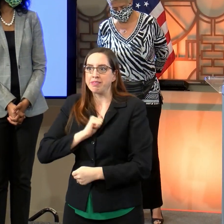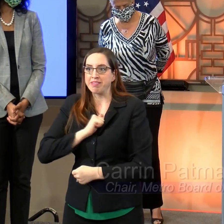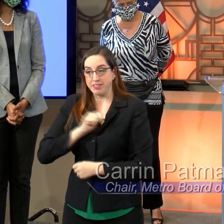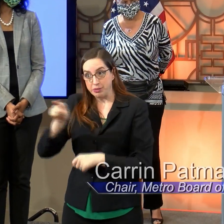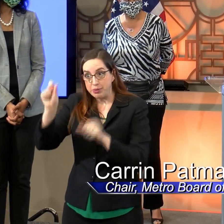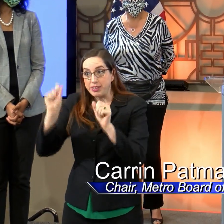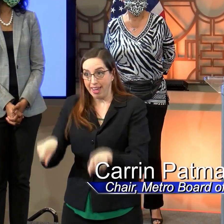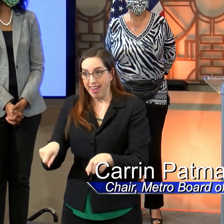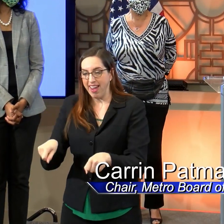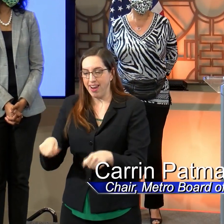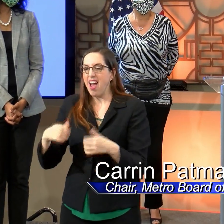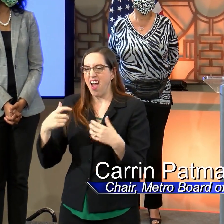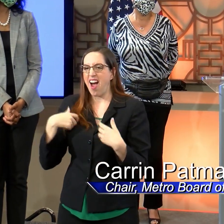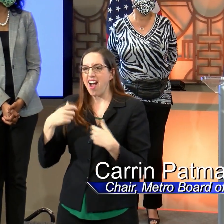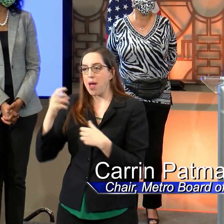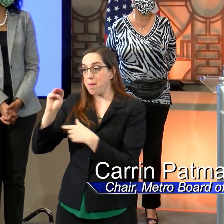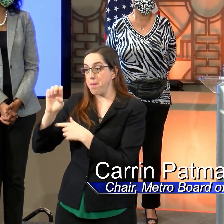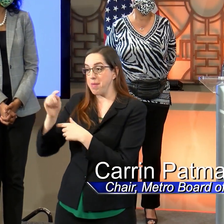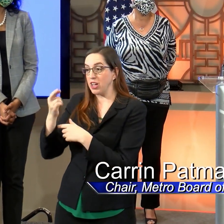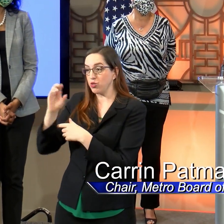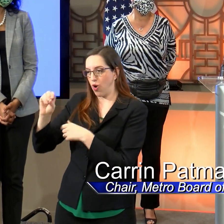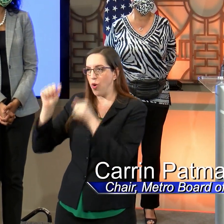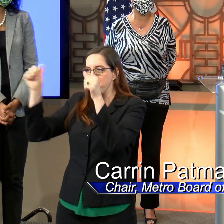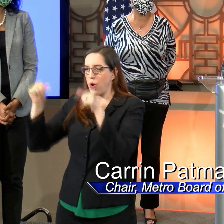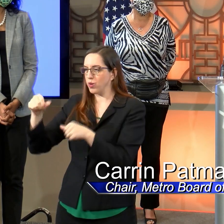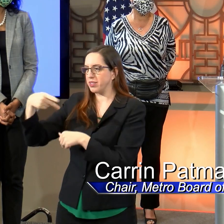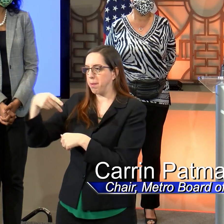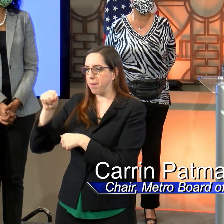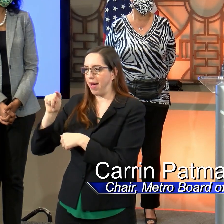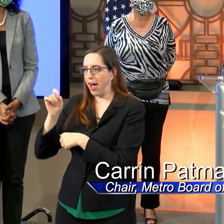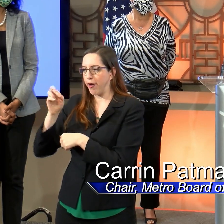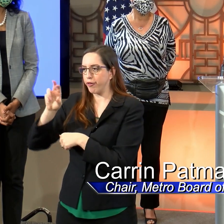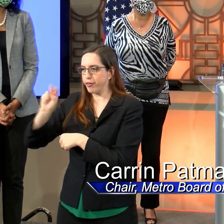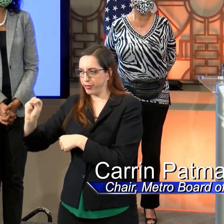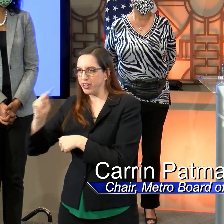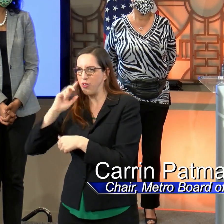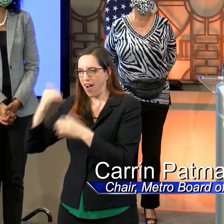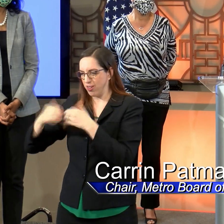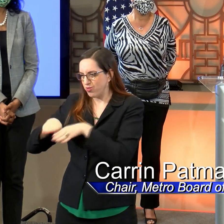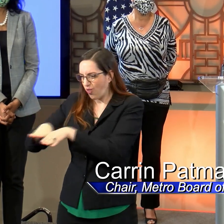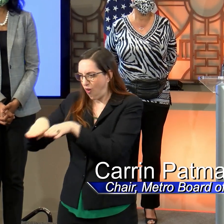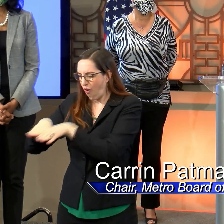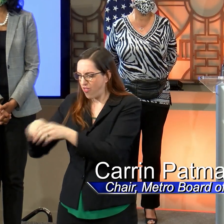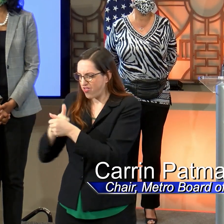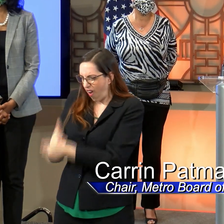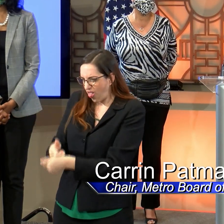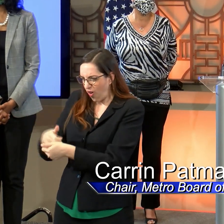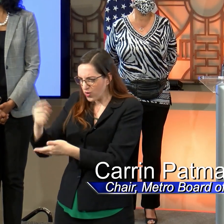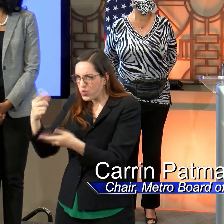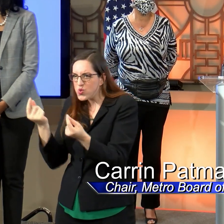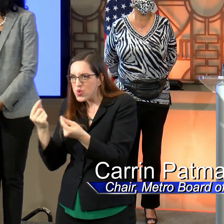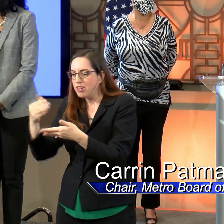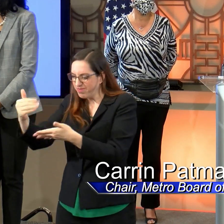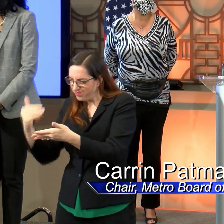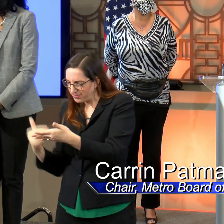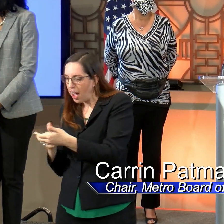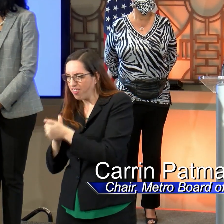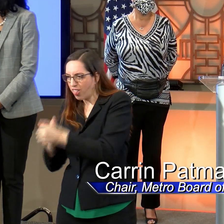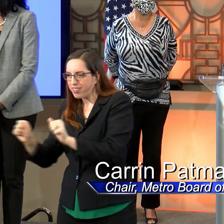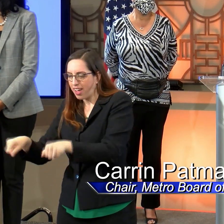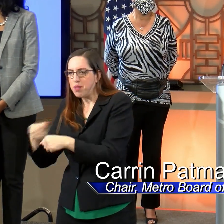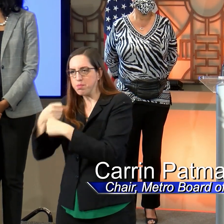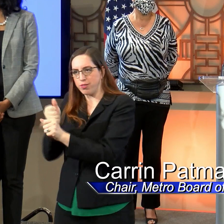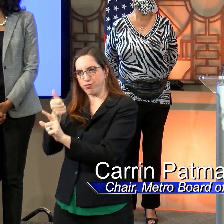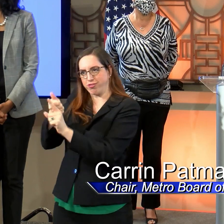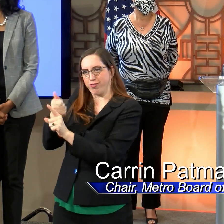with the pattern that is now on the Metro website, now that we're all going to be masking up, and I know the mayor's going to talk more about that in a minute. I